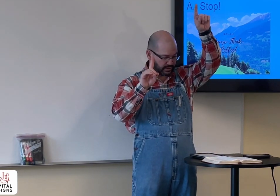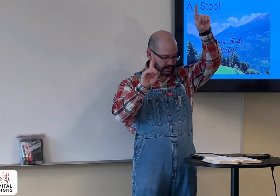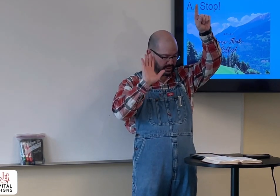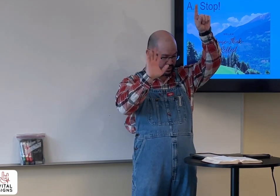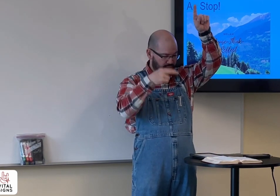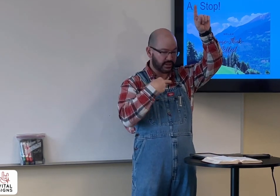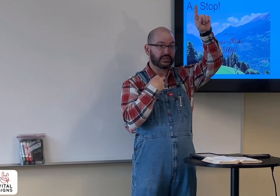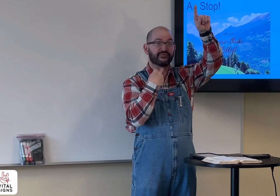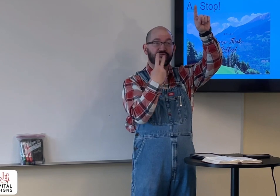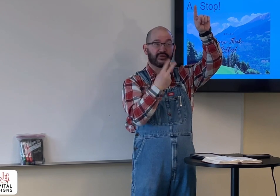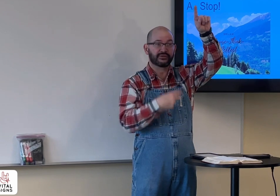uttered His voice.